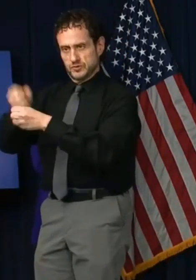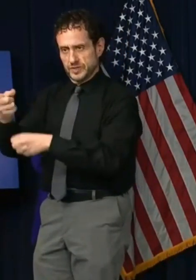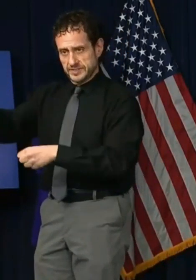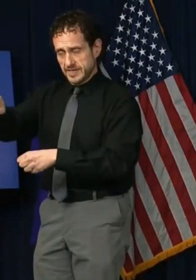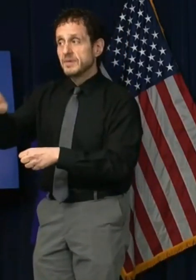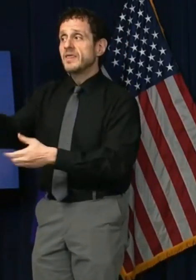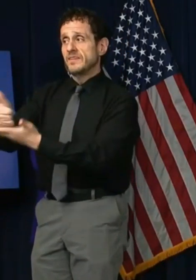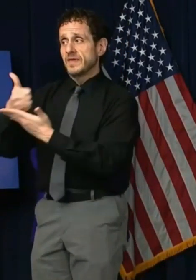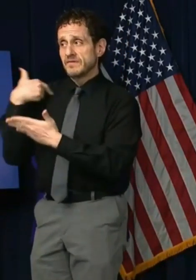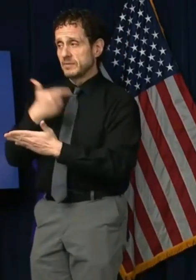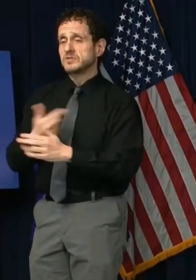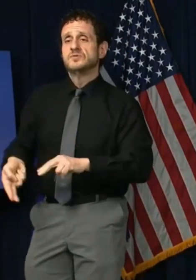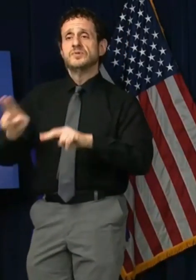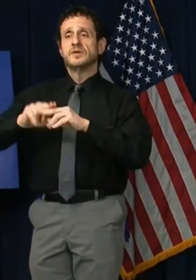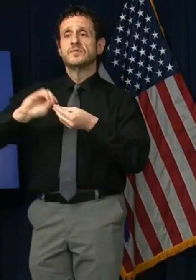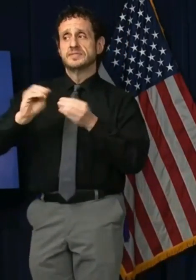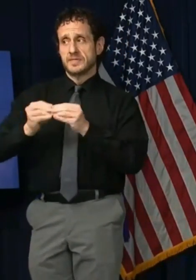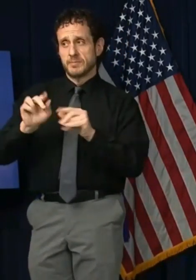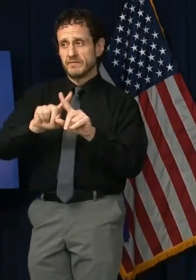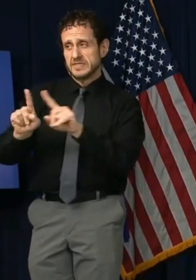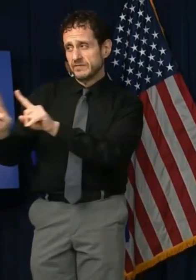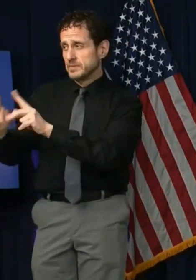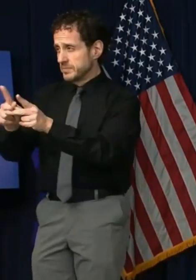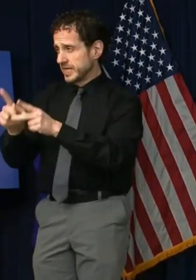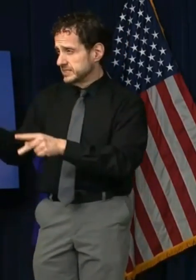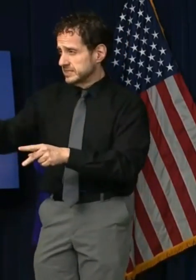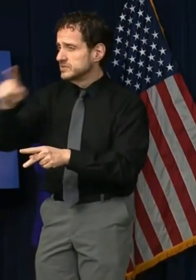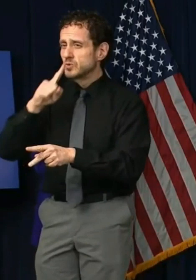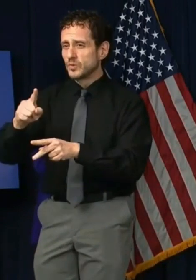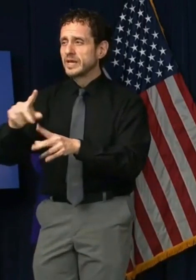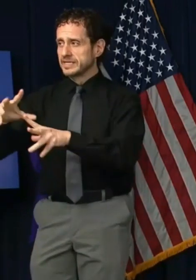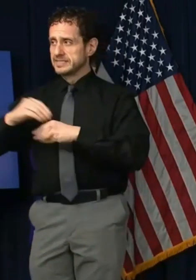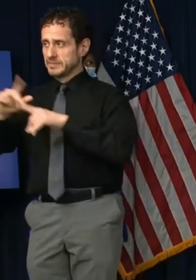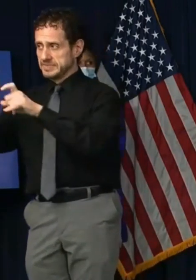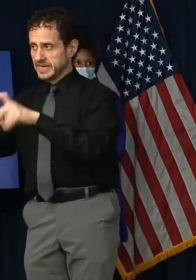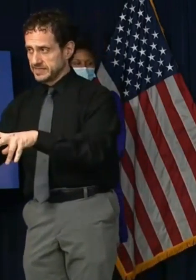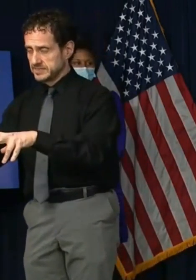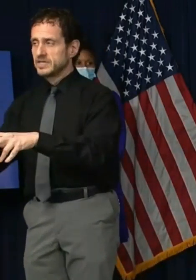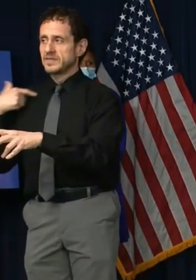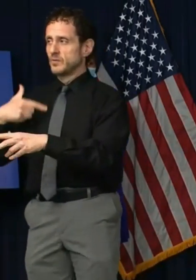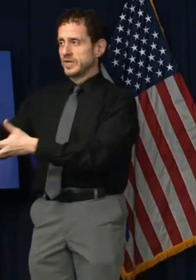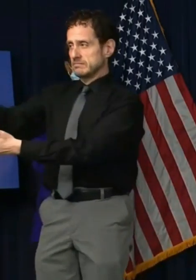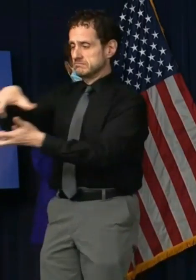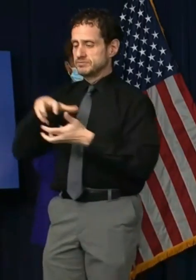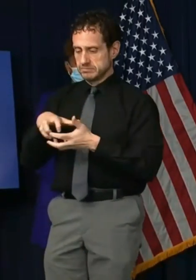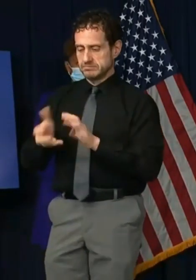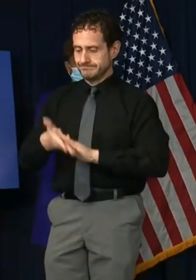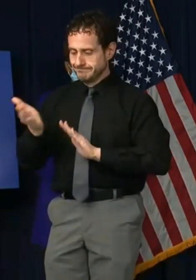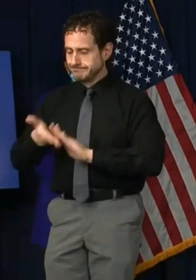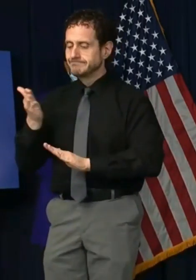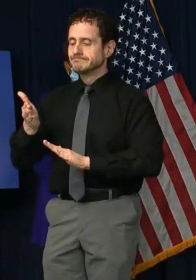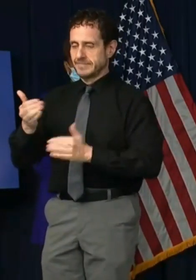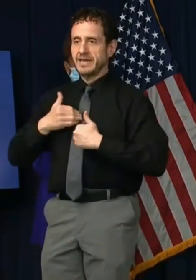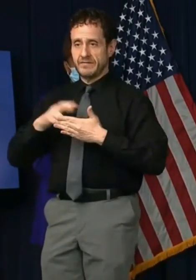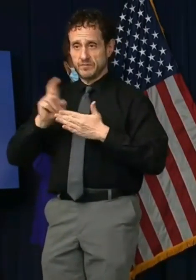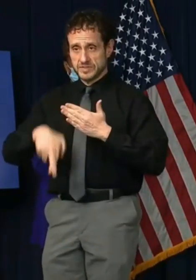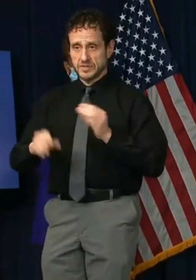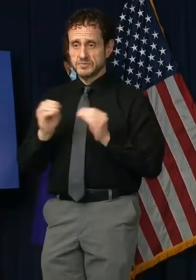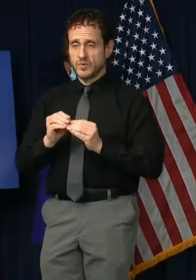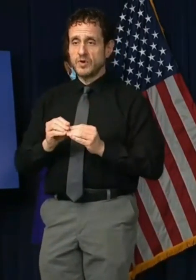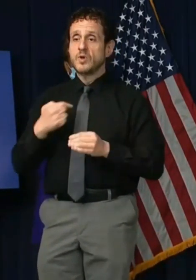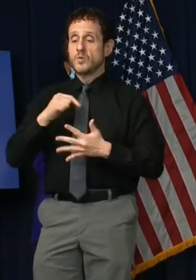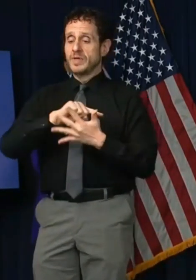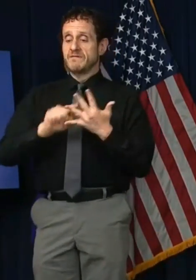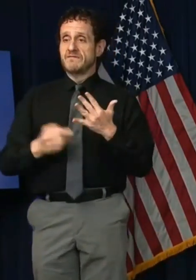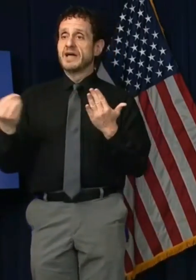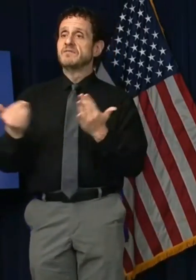number of locations taking specimens for testing, including our 5 newly created state-run